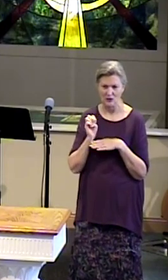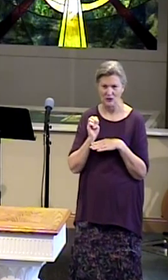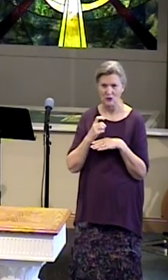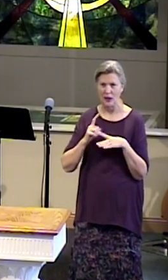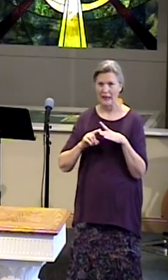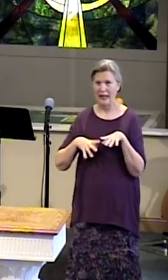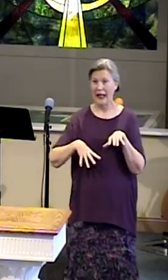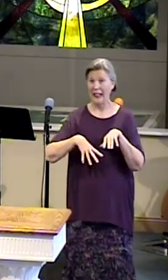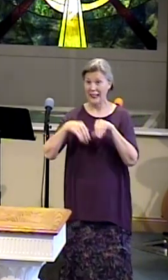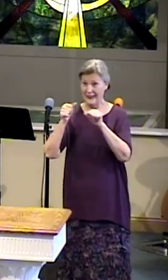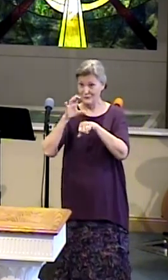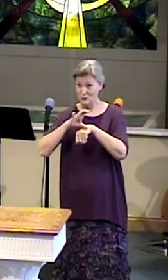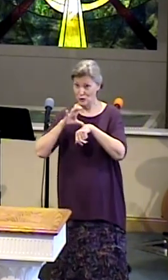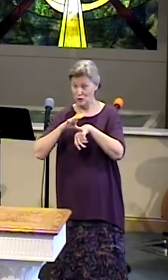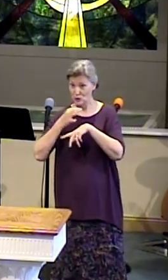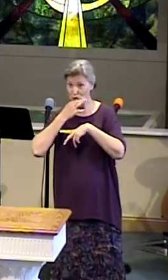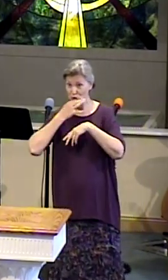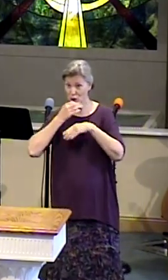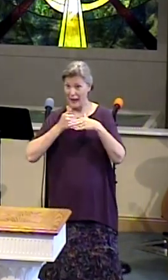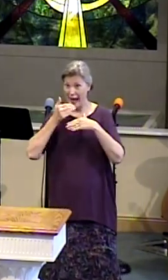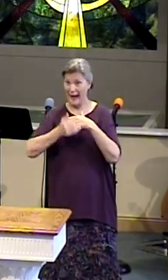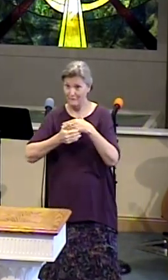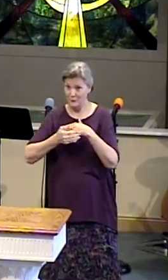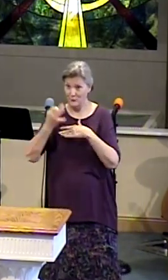Yeah, earthquake? Yeah, I'll be right there.